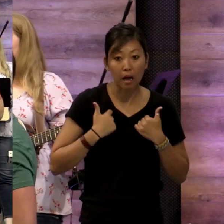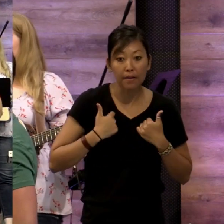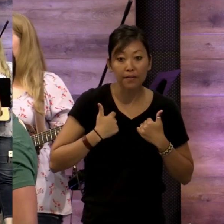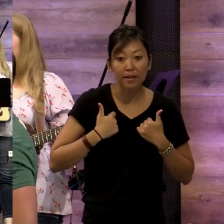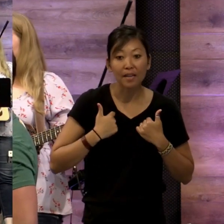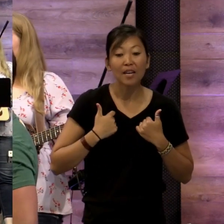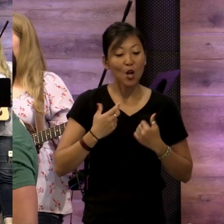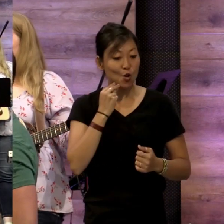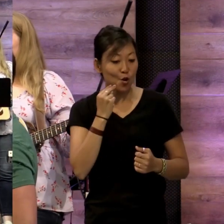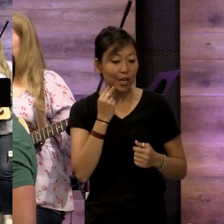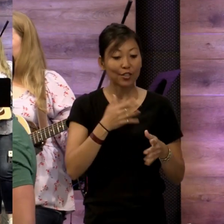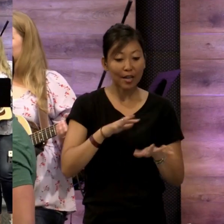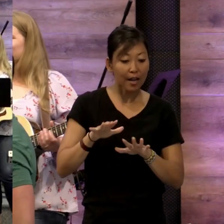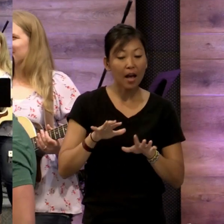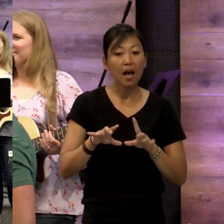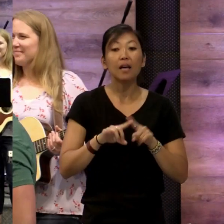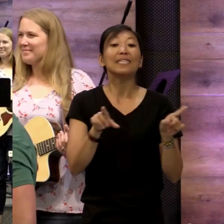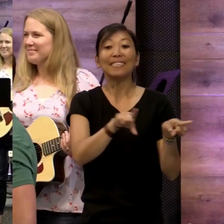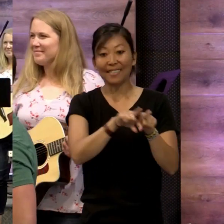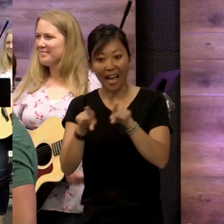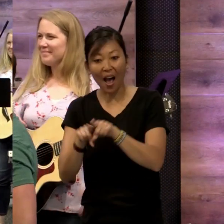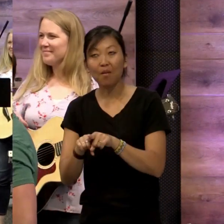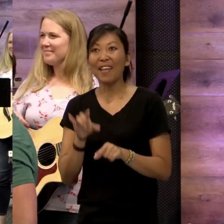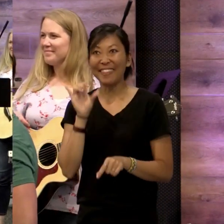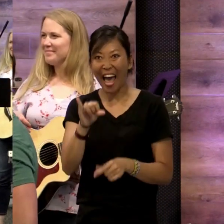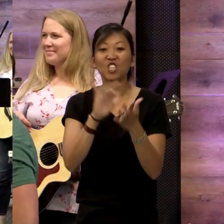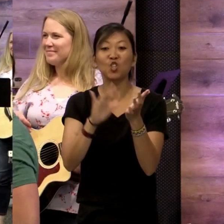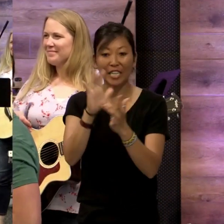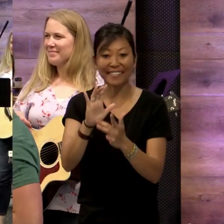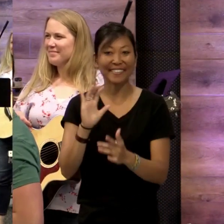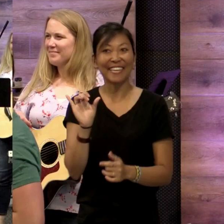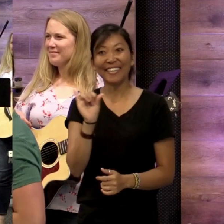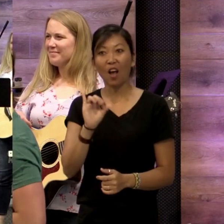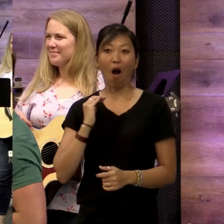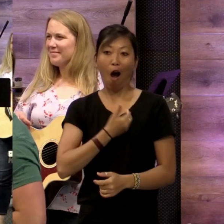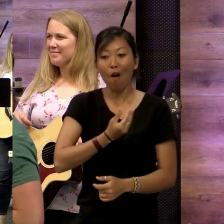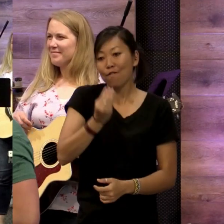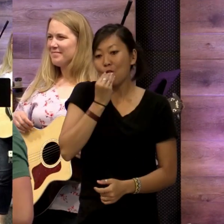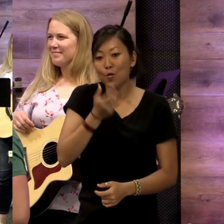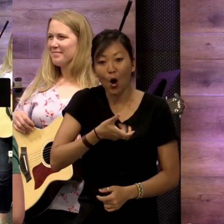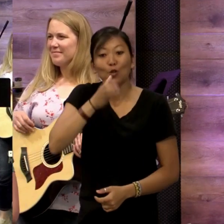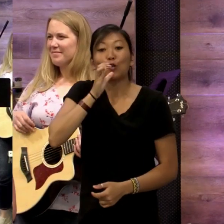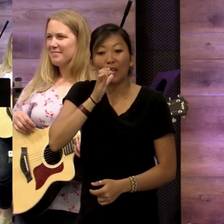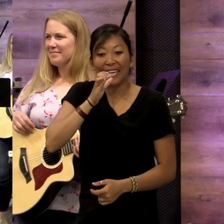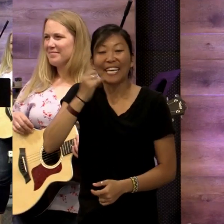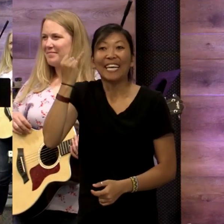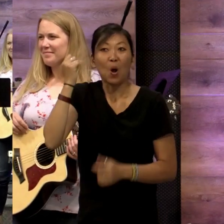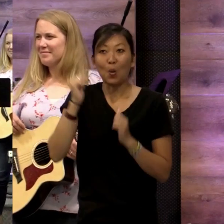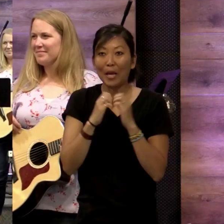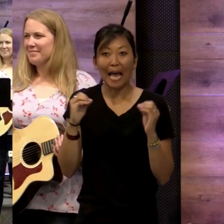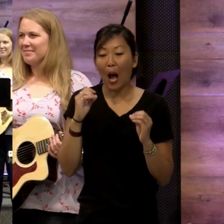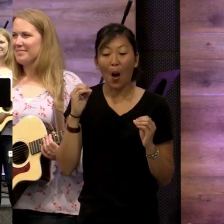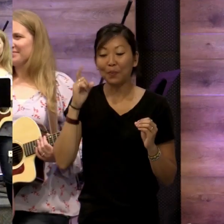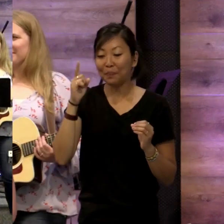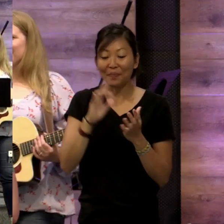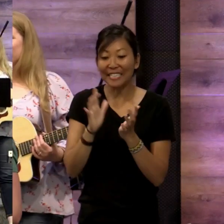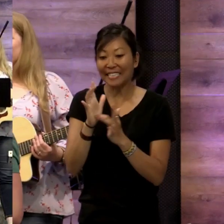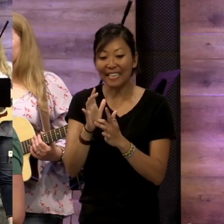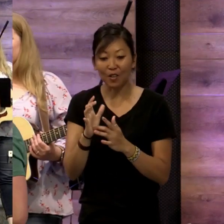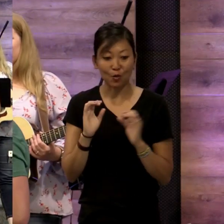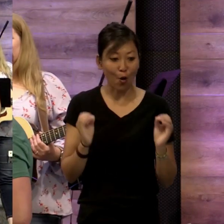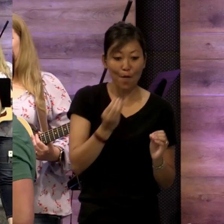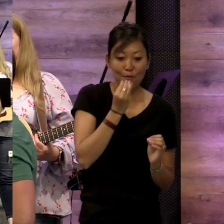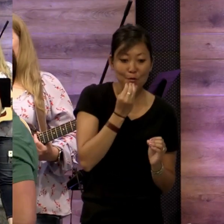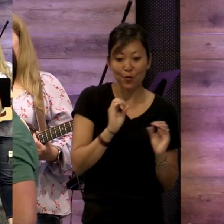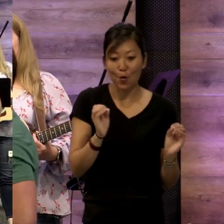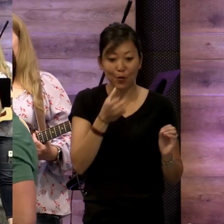and by the drink, so the act of remembering who Jesus is and what he has done for us has a way of nourishing and encouraging our faith week in and